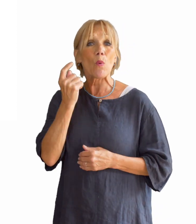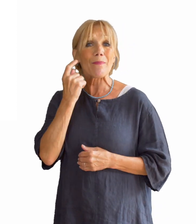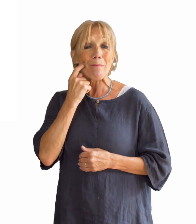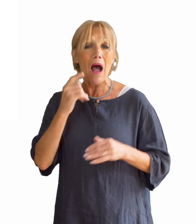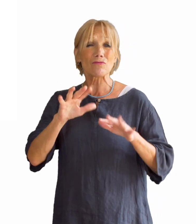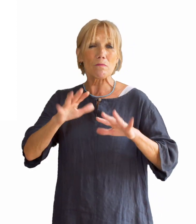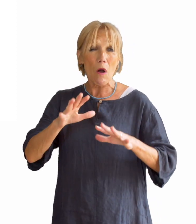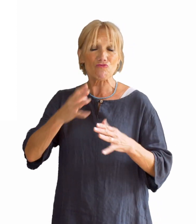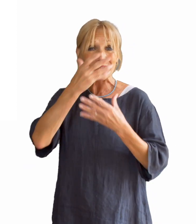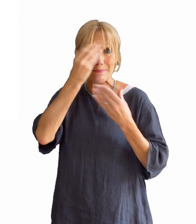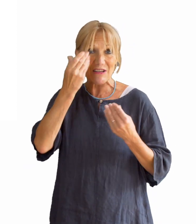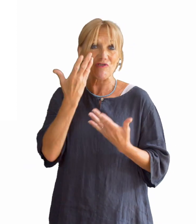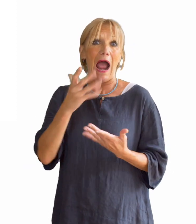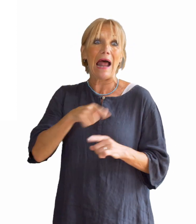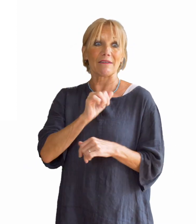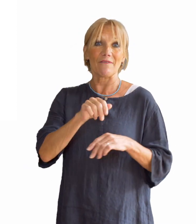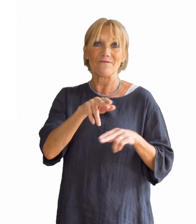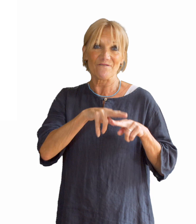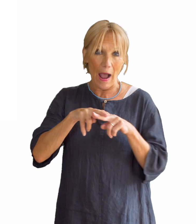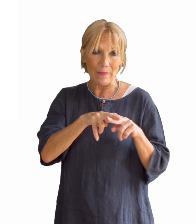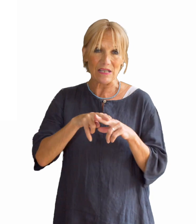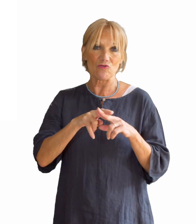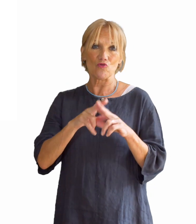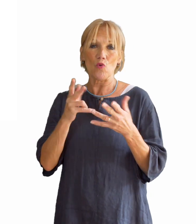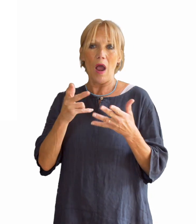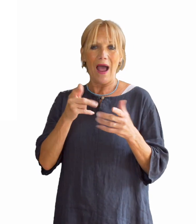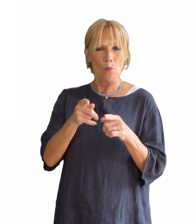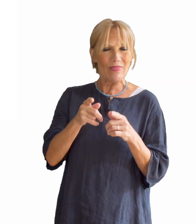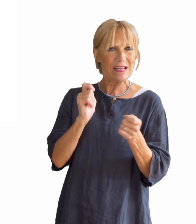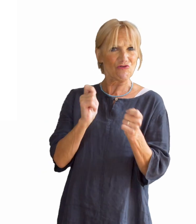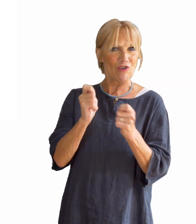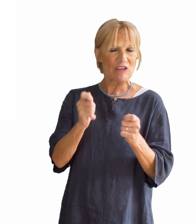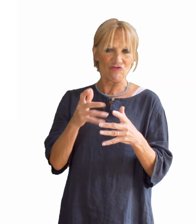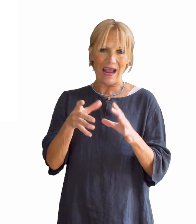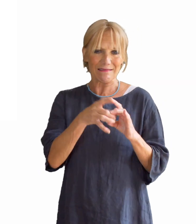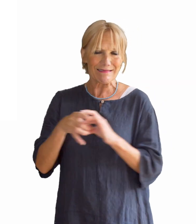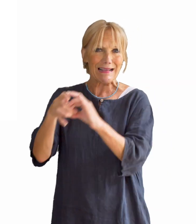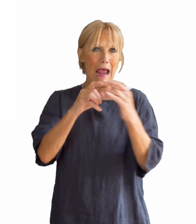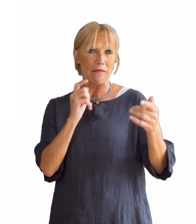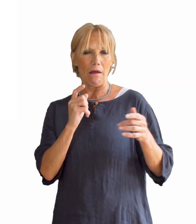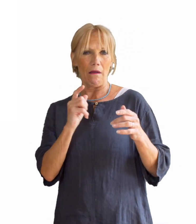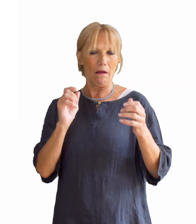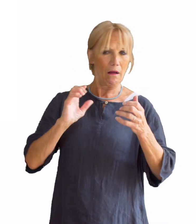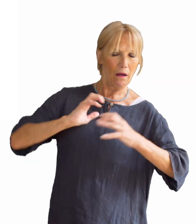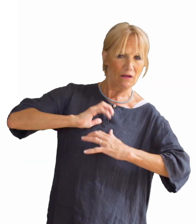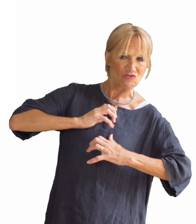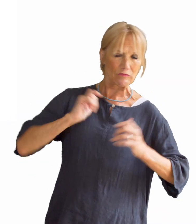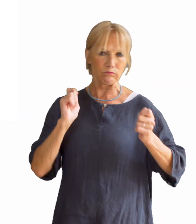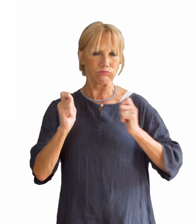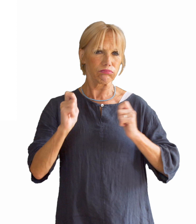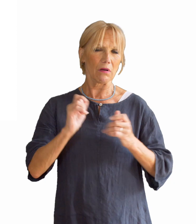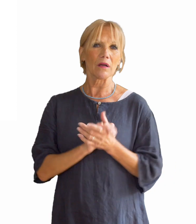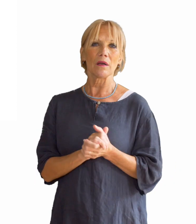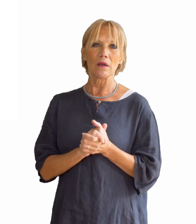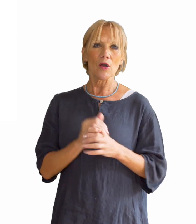to moderate dementia and their families to adjust to change together. This is achieved via a social model of support that can